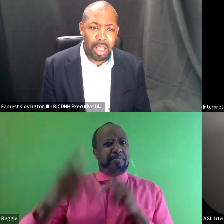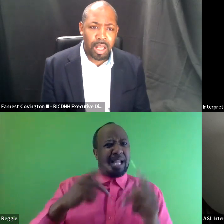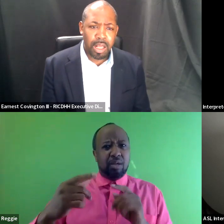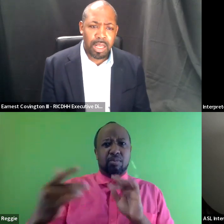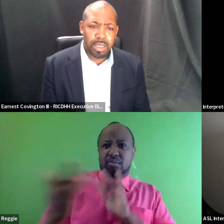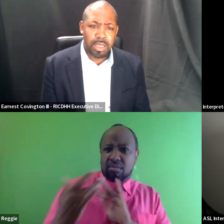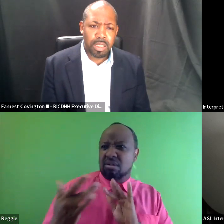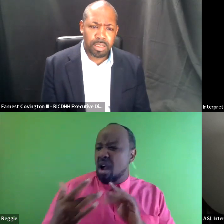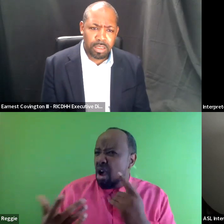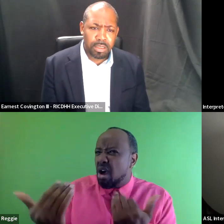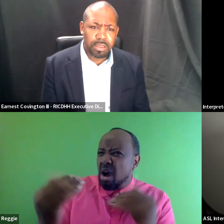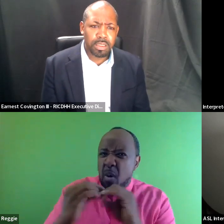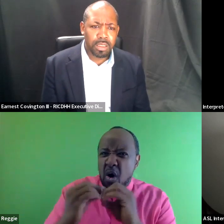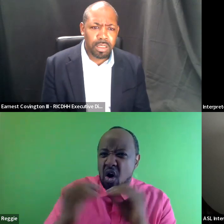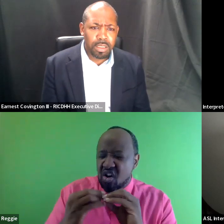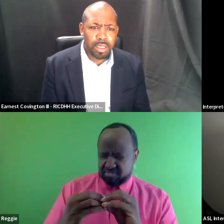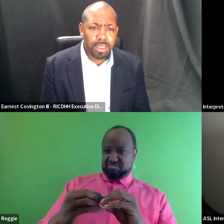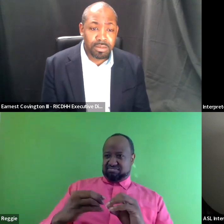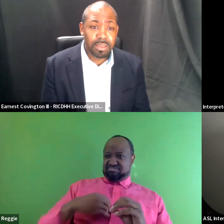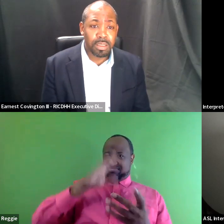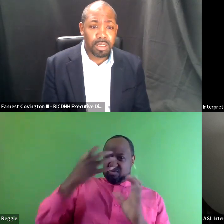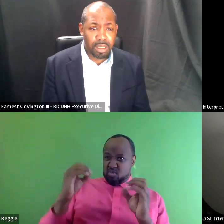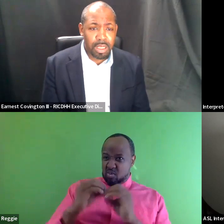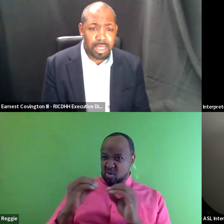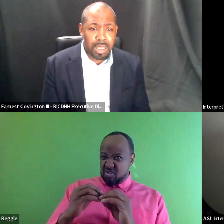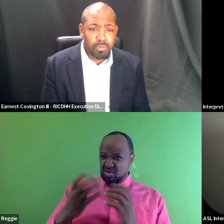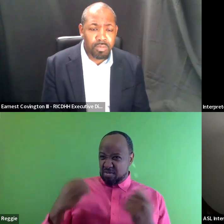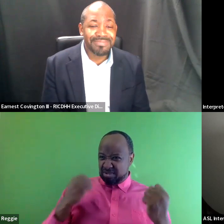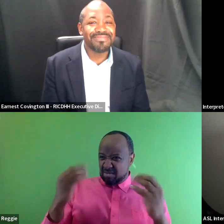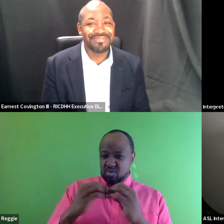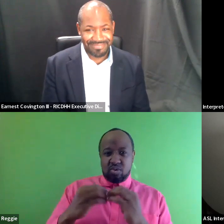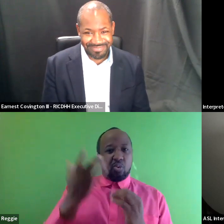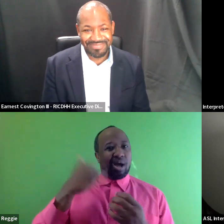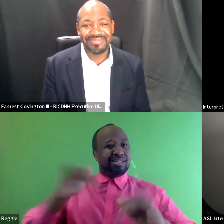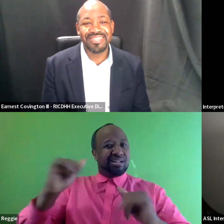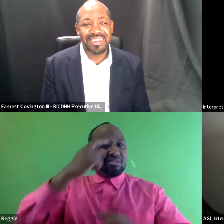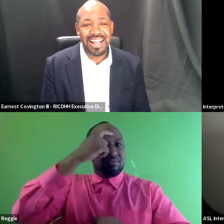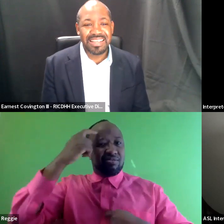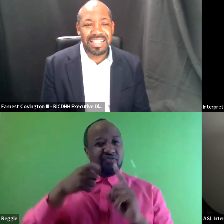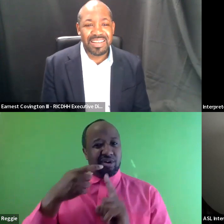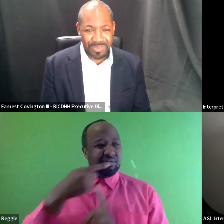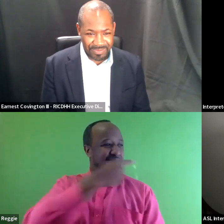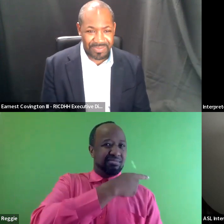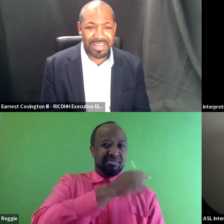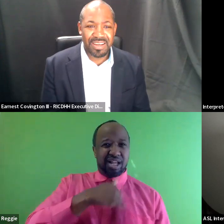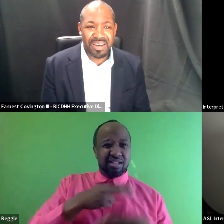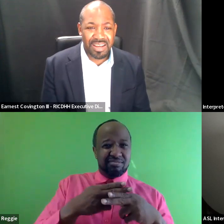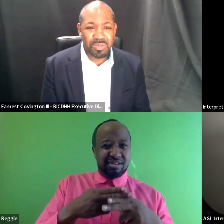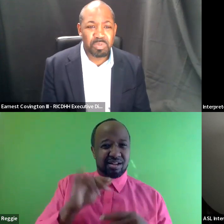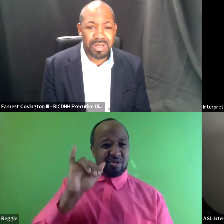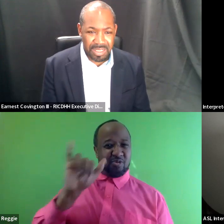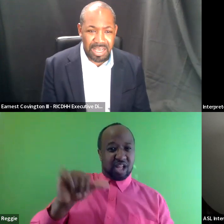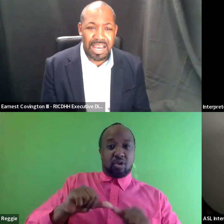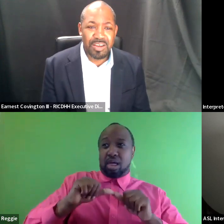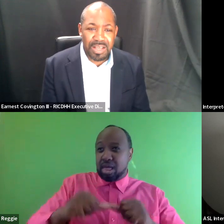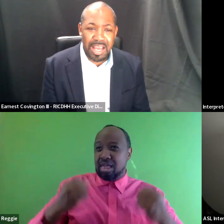And a big part of feeling successful is people asking for more from me. Because again, I